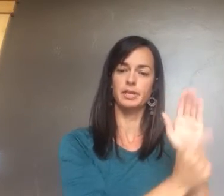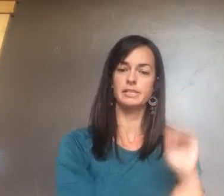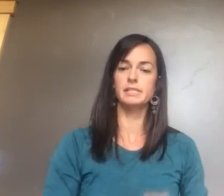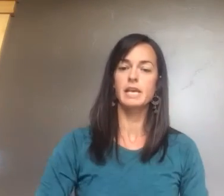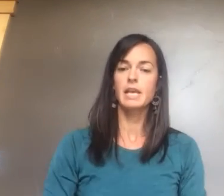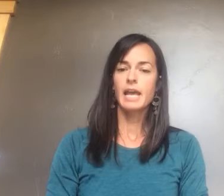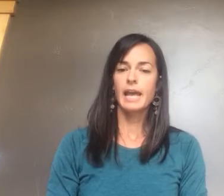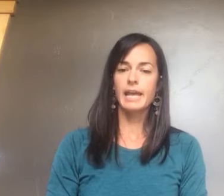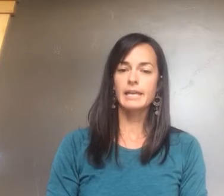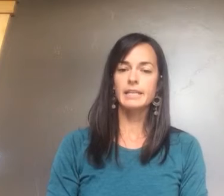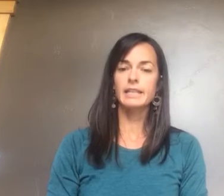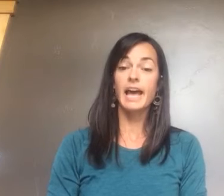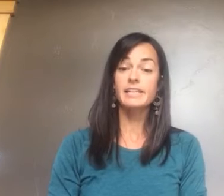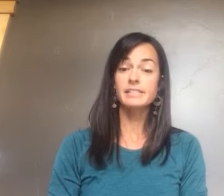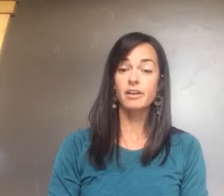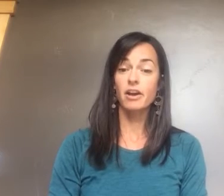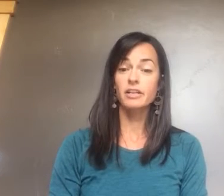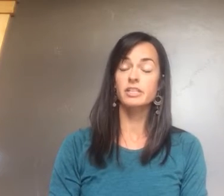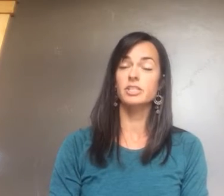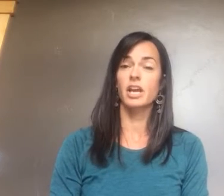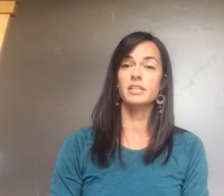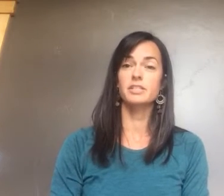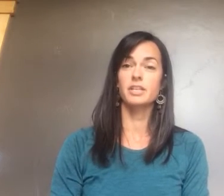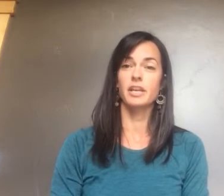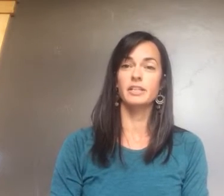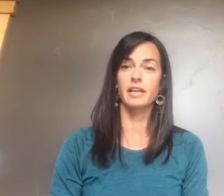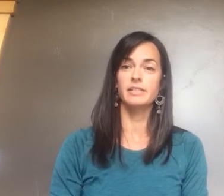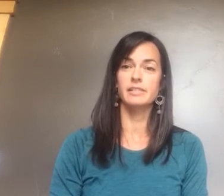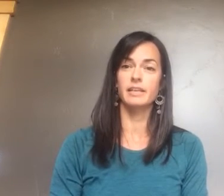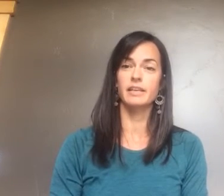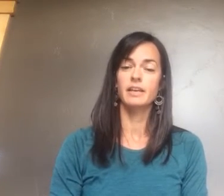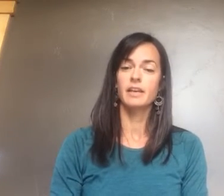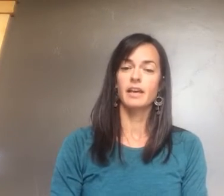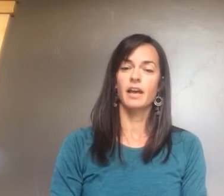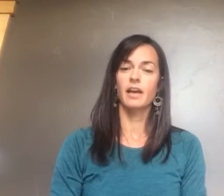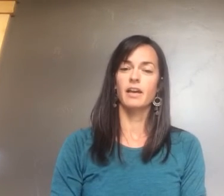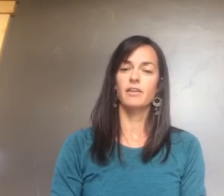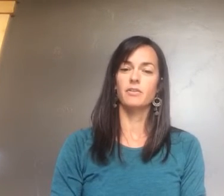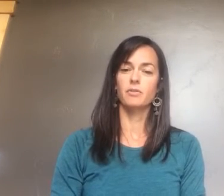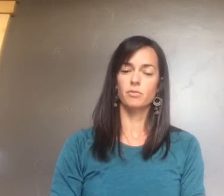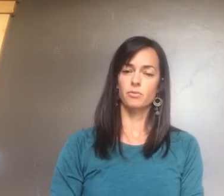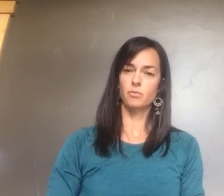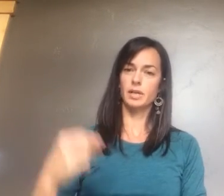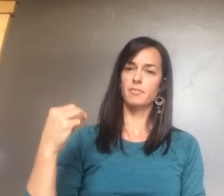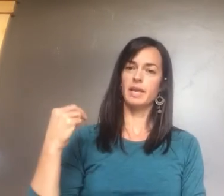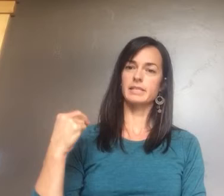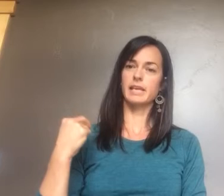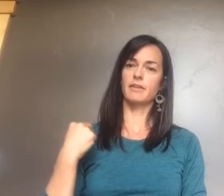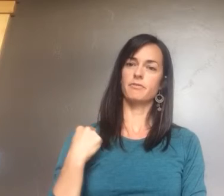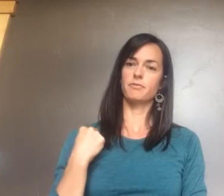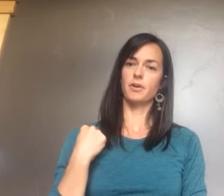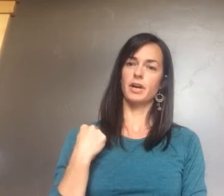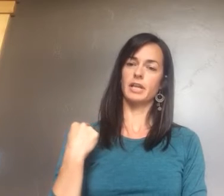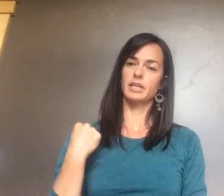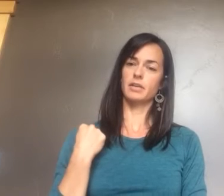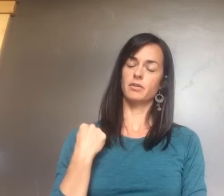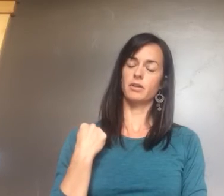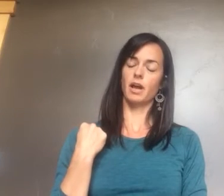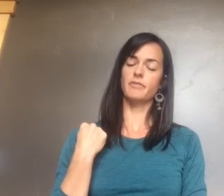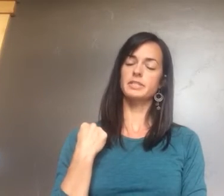Babylonians. And the last card is China's Shang Dynasty. We're going to make a sign for,